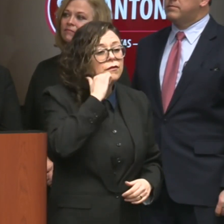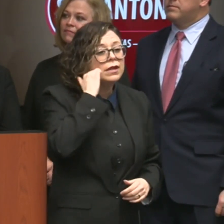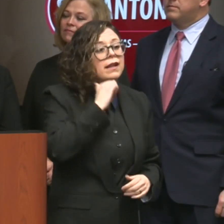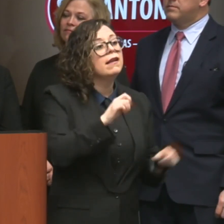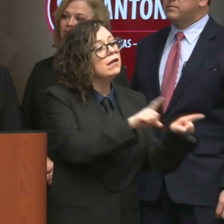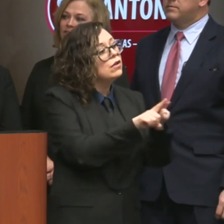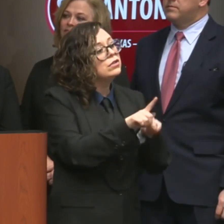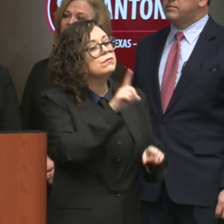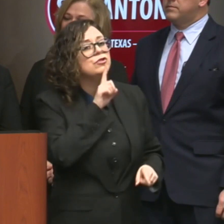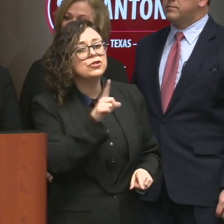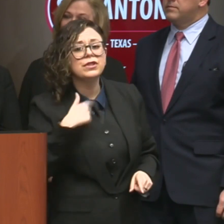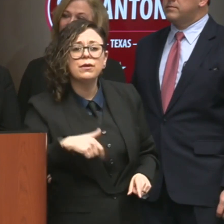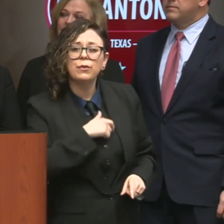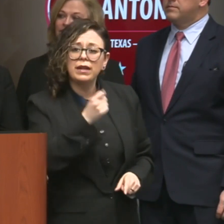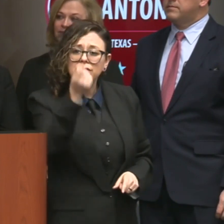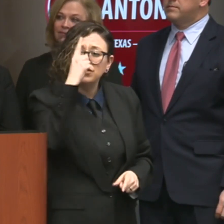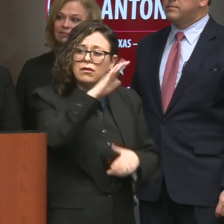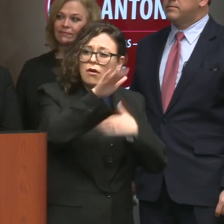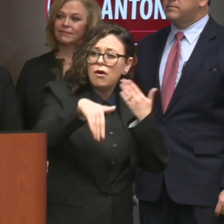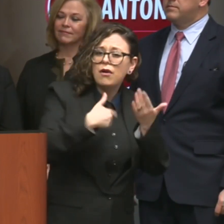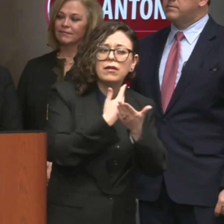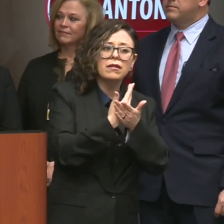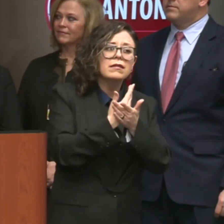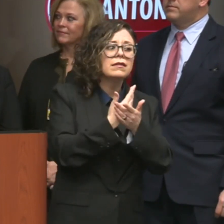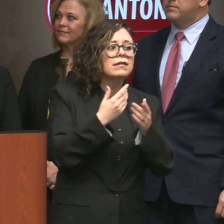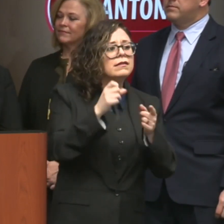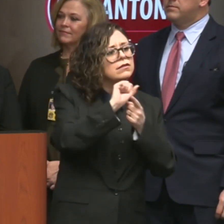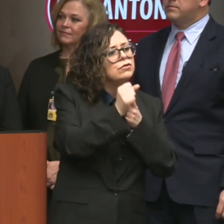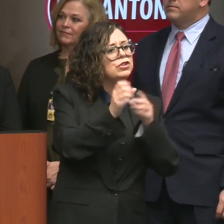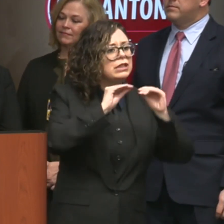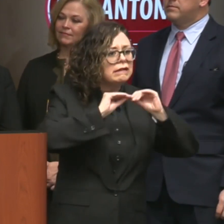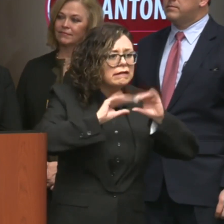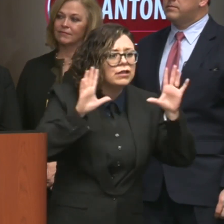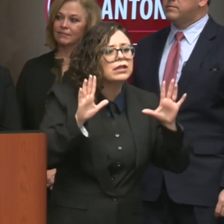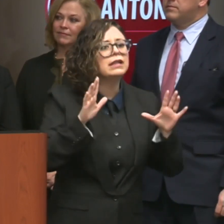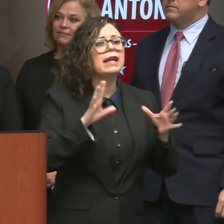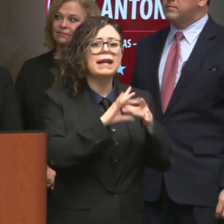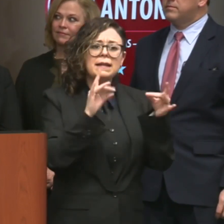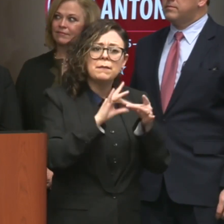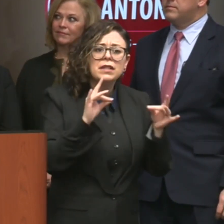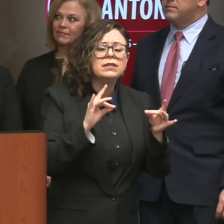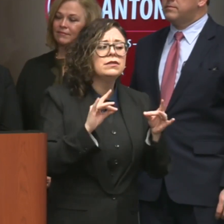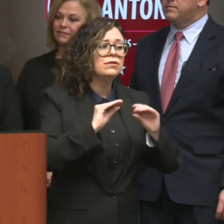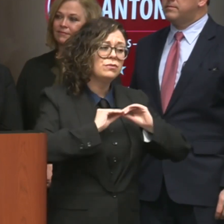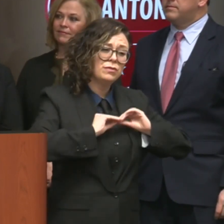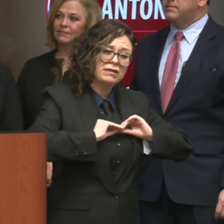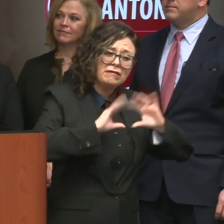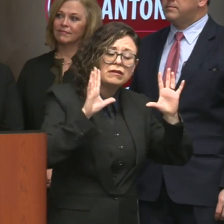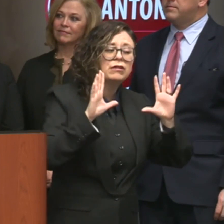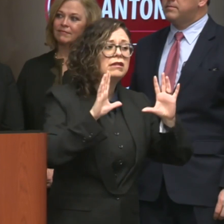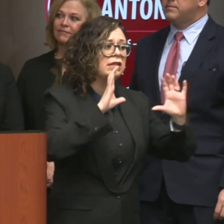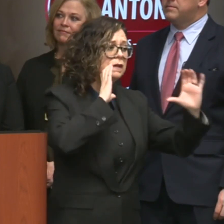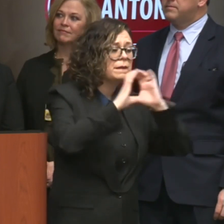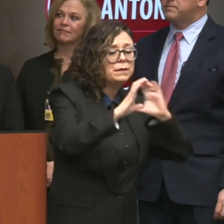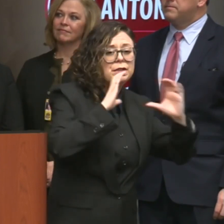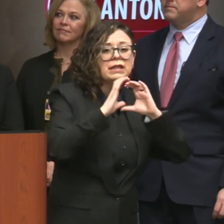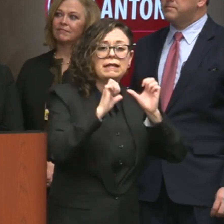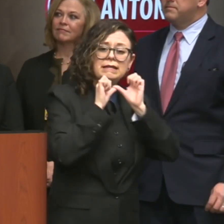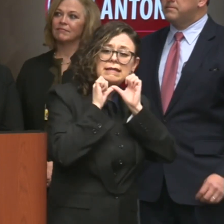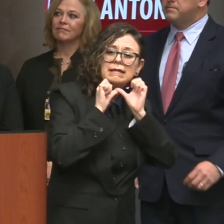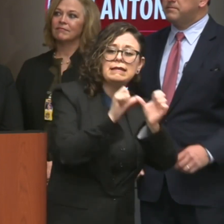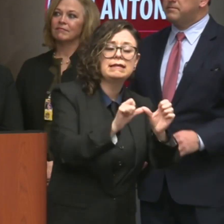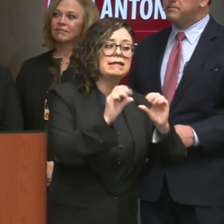we understand the situation the same way, and we make sure that we get the message out to folks that is a consistent message.